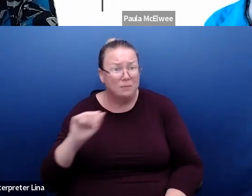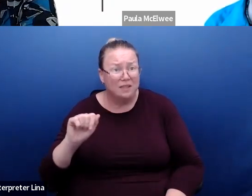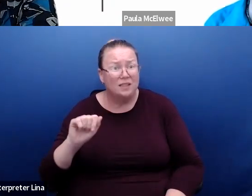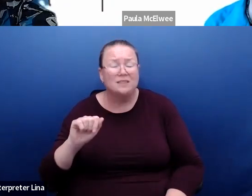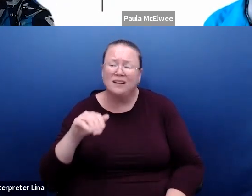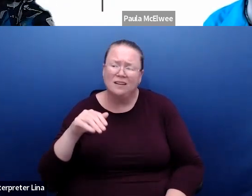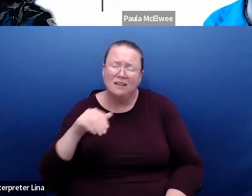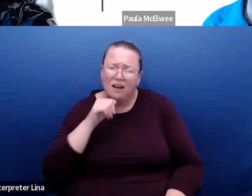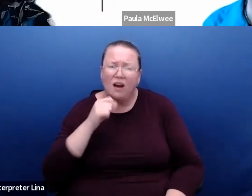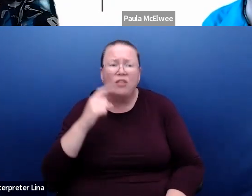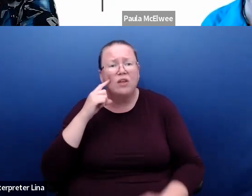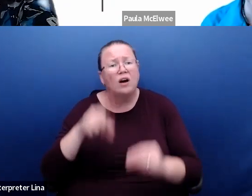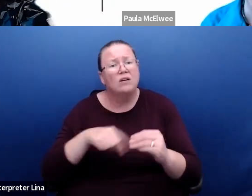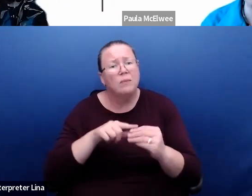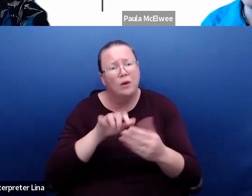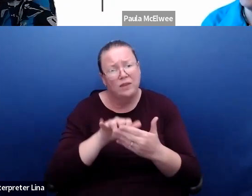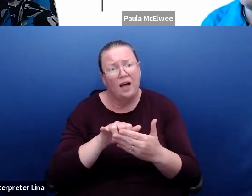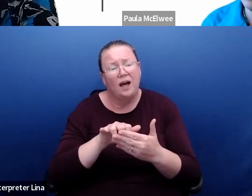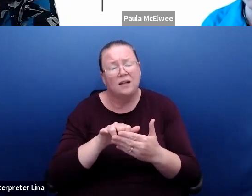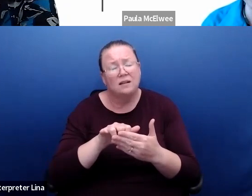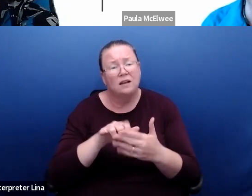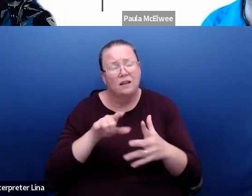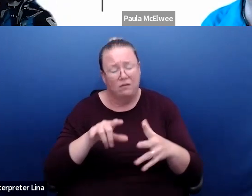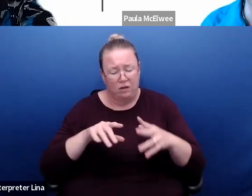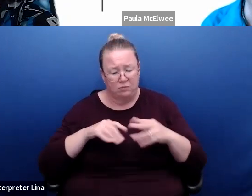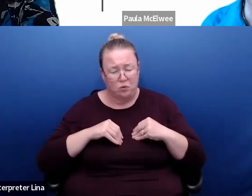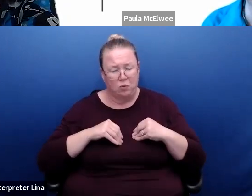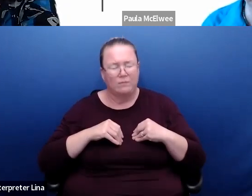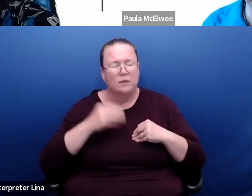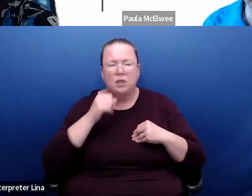haven't really thought about it. They just have absorbed that without